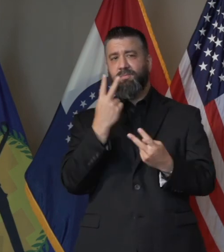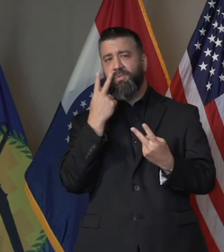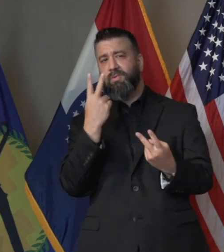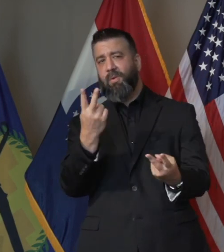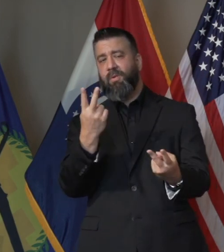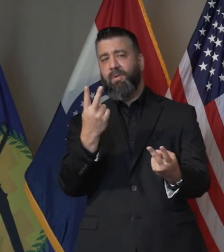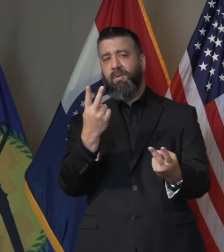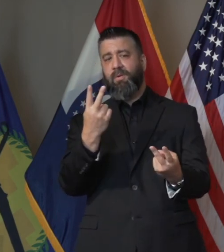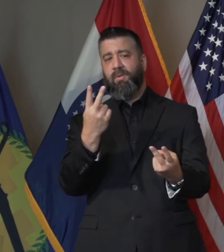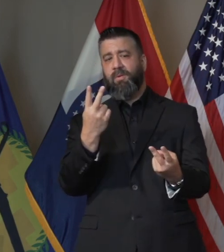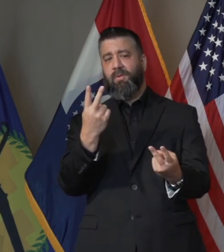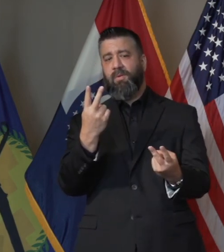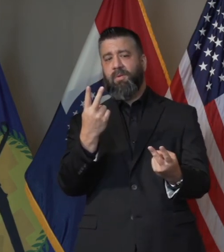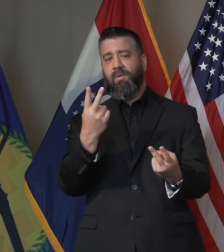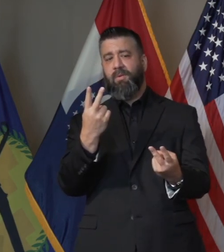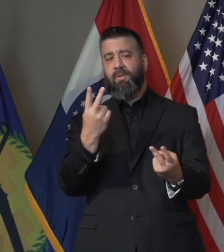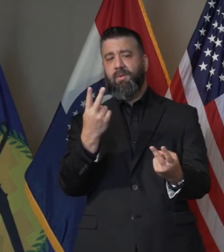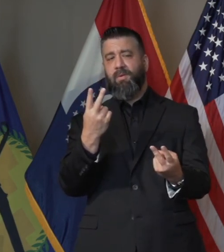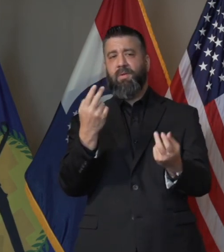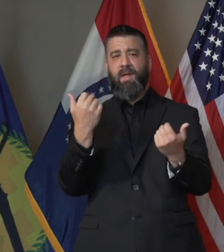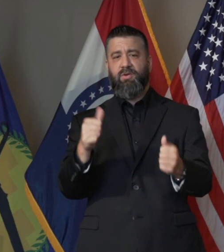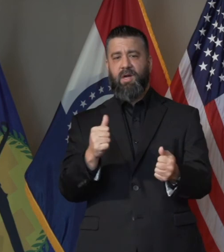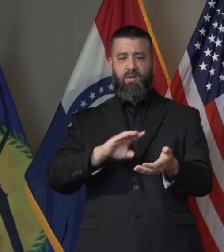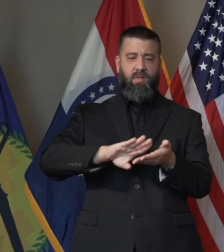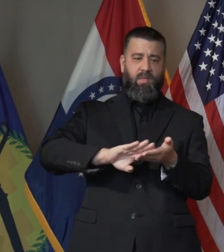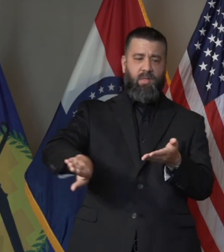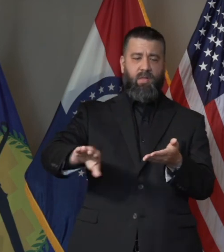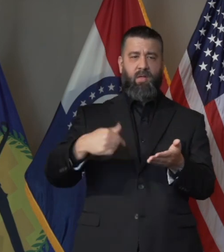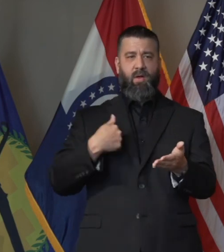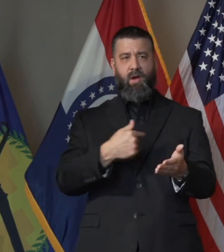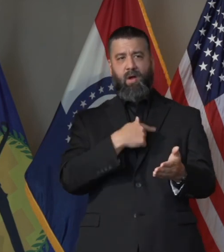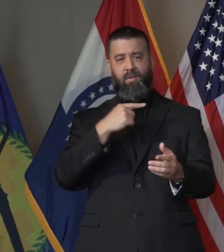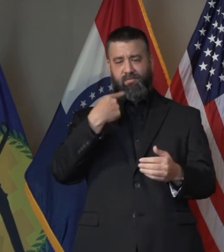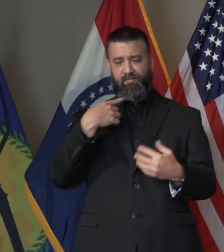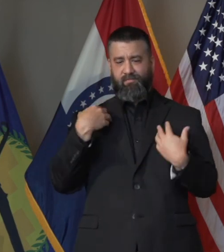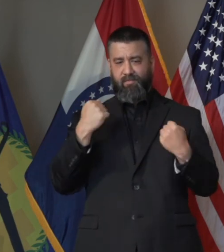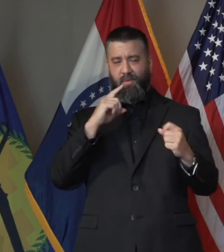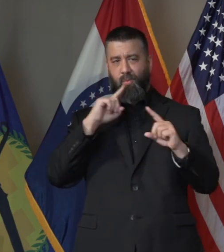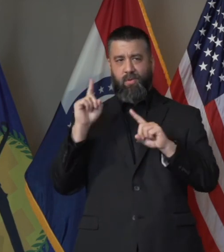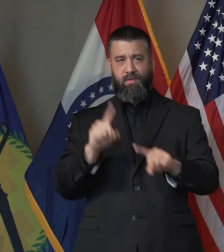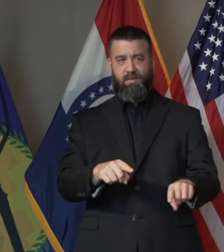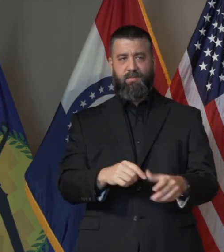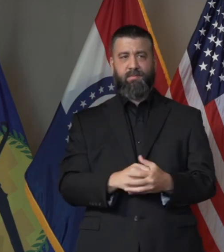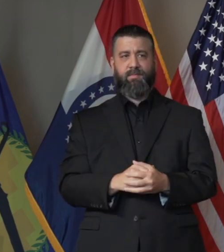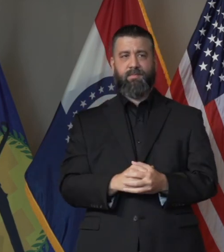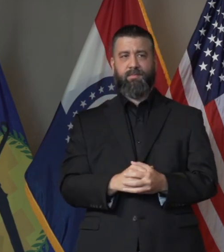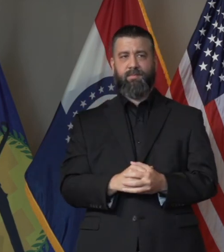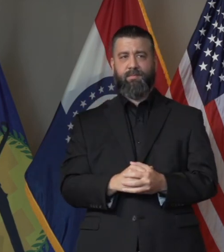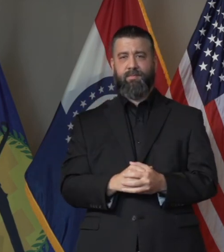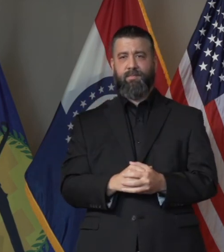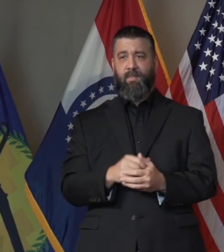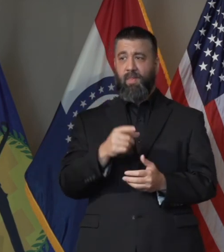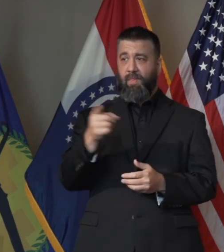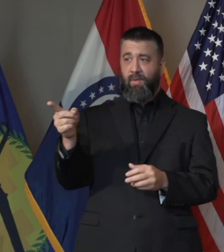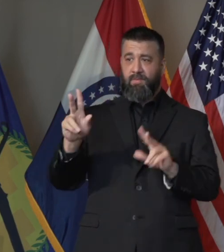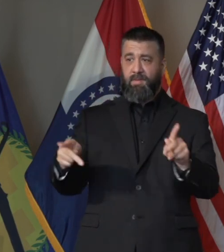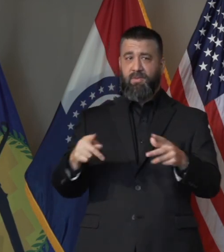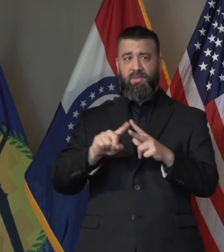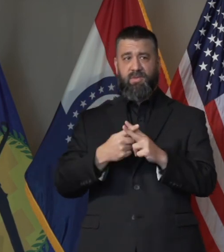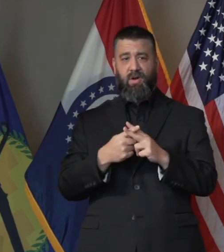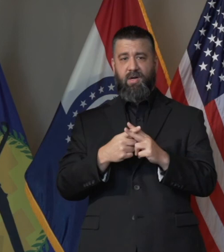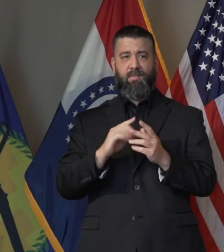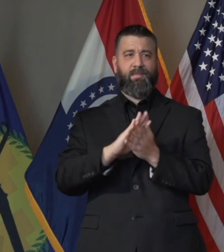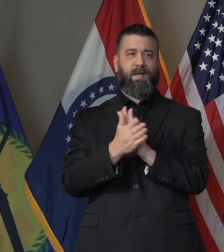an attempt to reverse or end those public health orders, they began to speak up